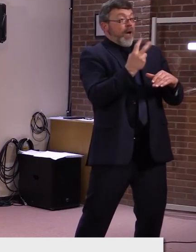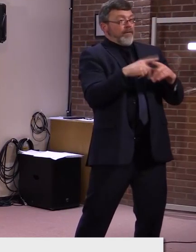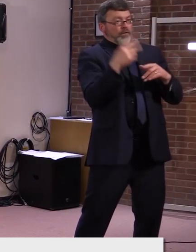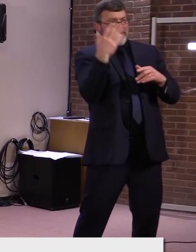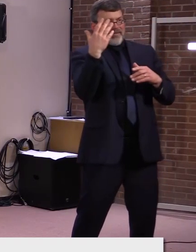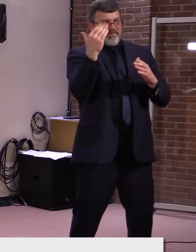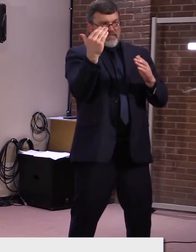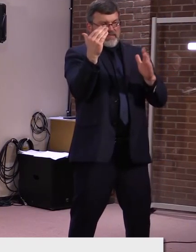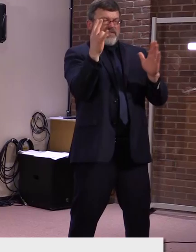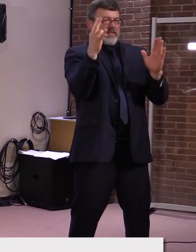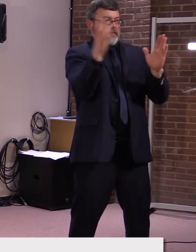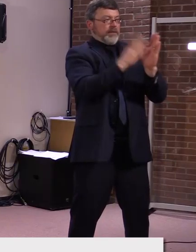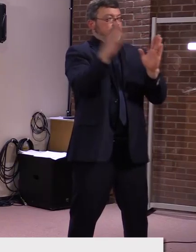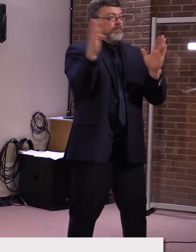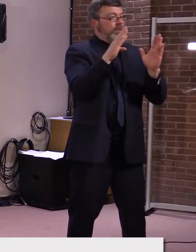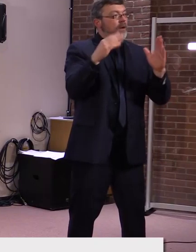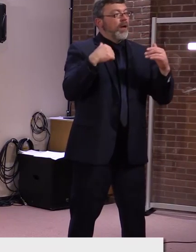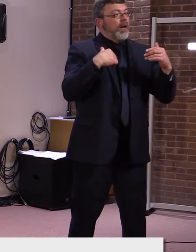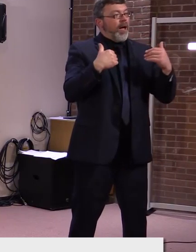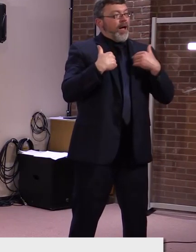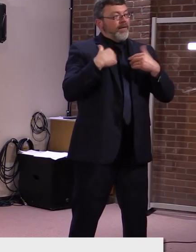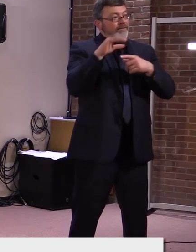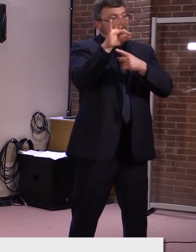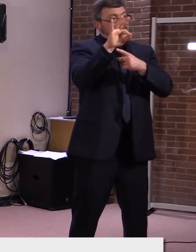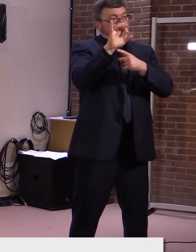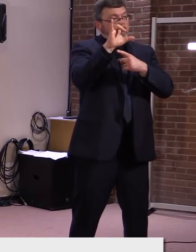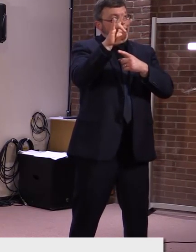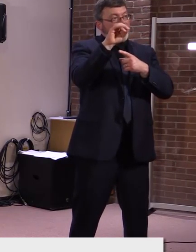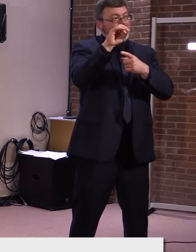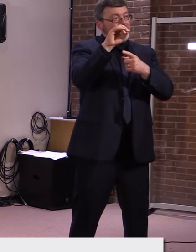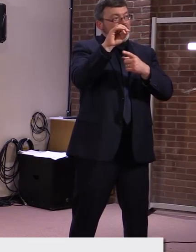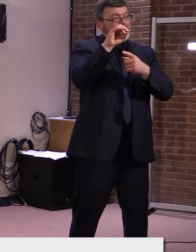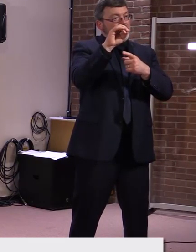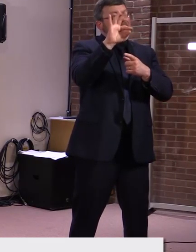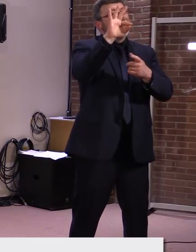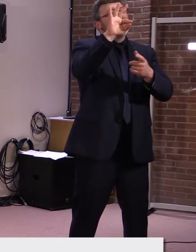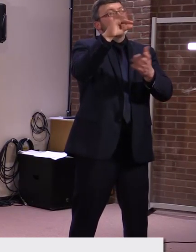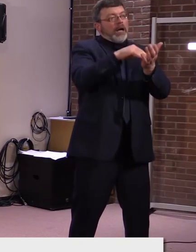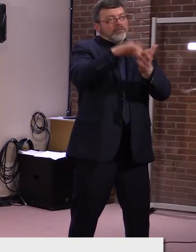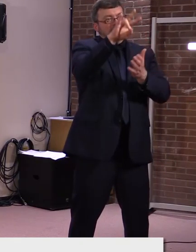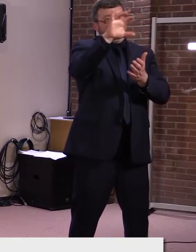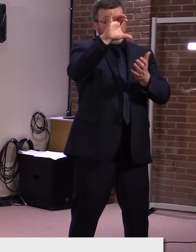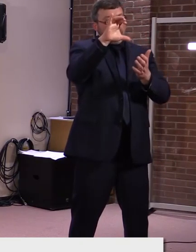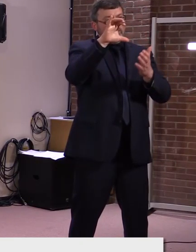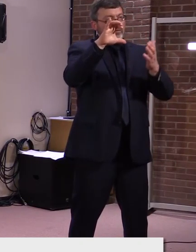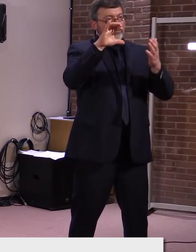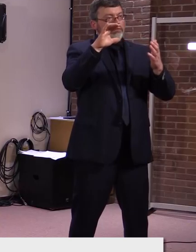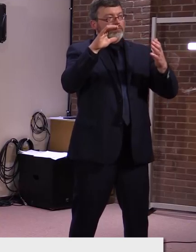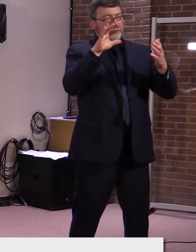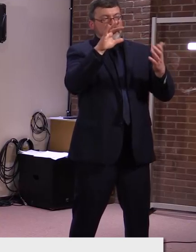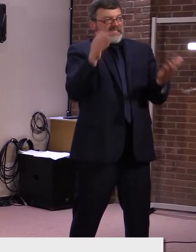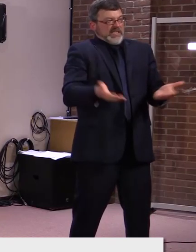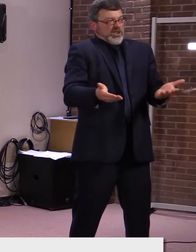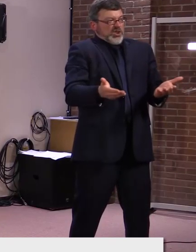I want to remind everyone that consent is needed from a parent or guardian. You can sign up online at